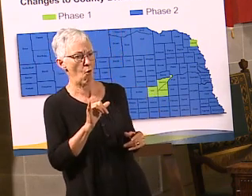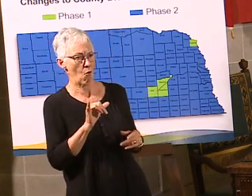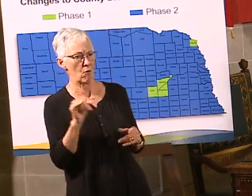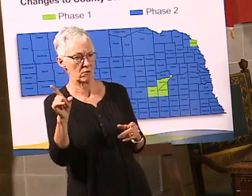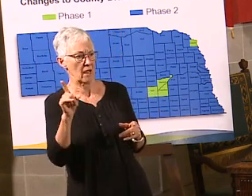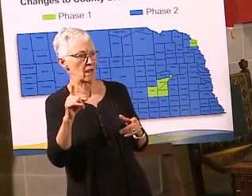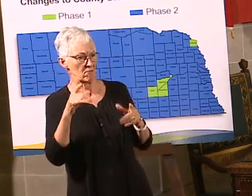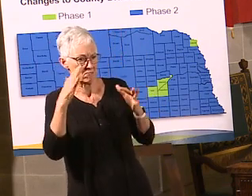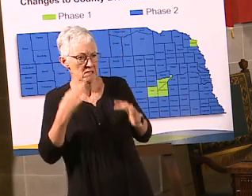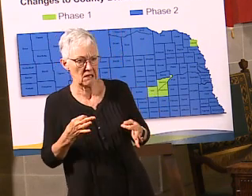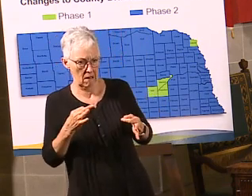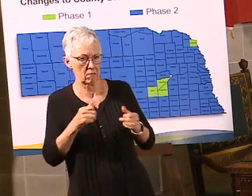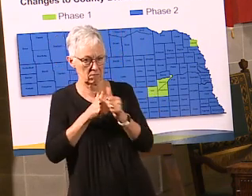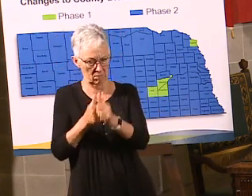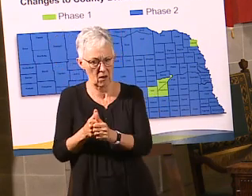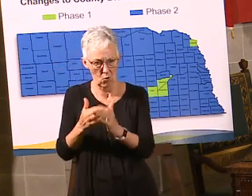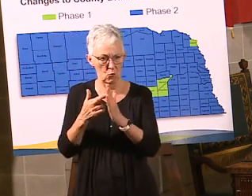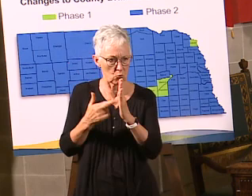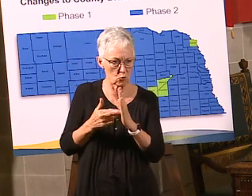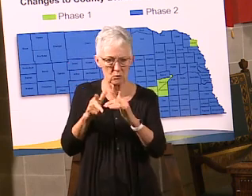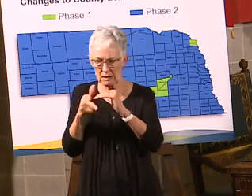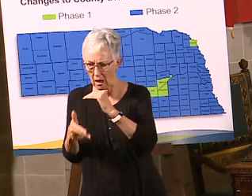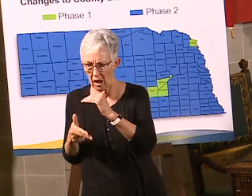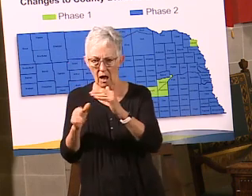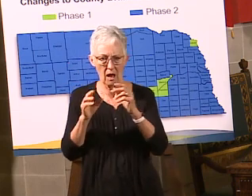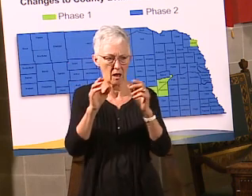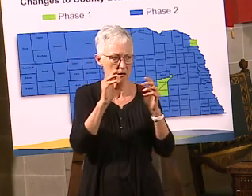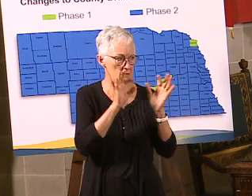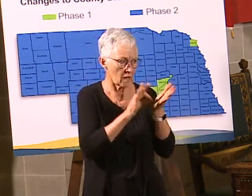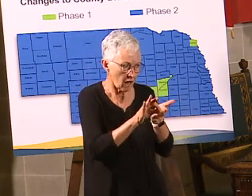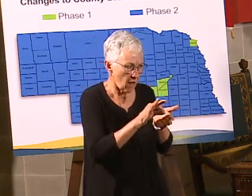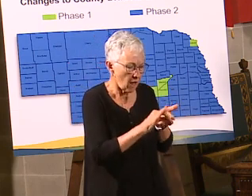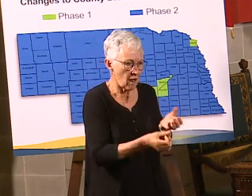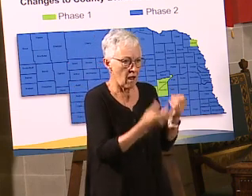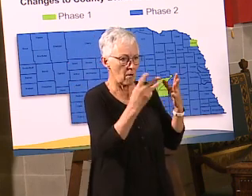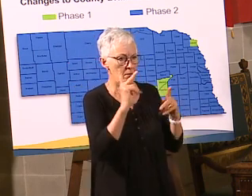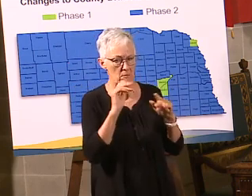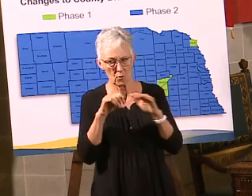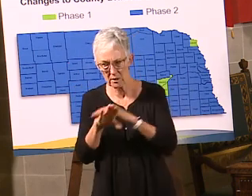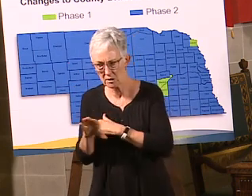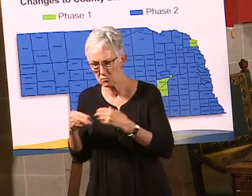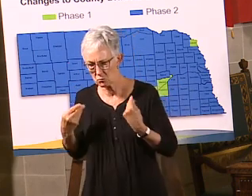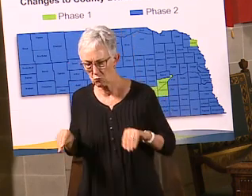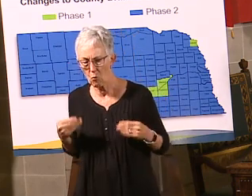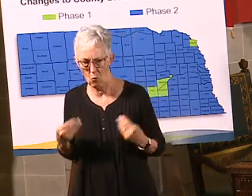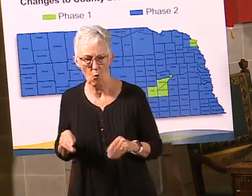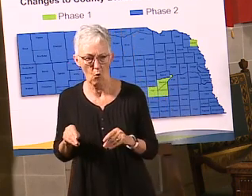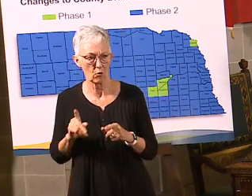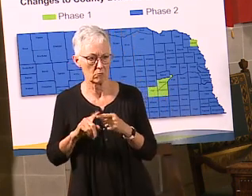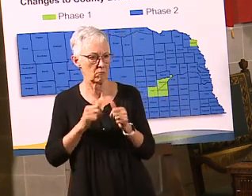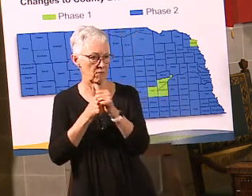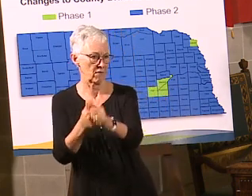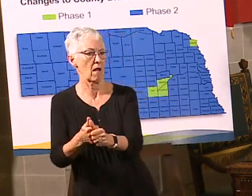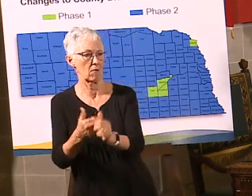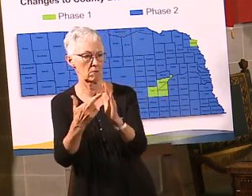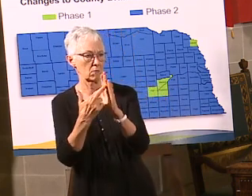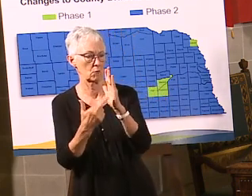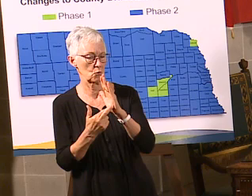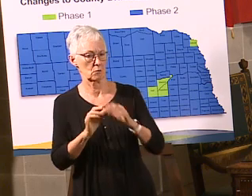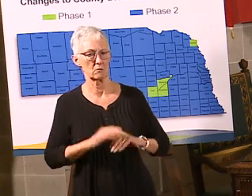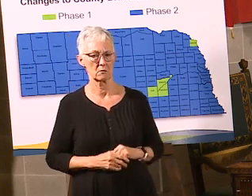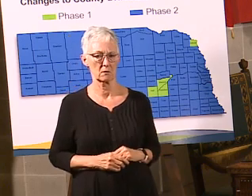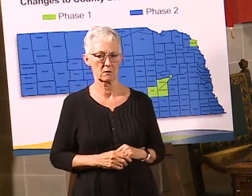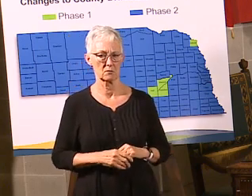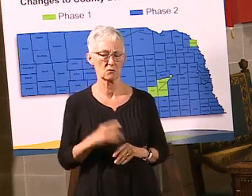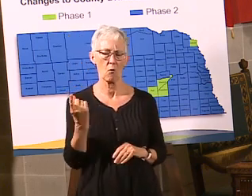willing to accommodate you. So my first reaction, and would share with everybody, is if you see something that you think somebody could do a better job, just